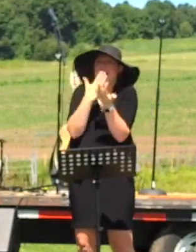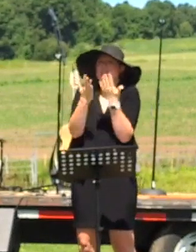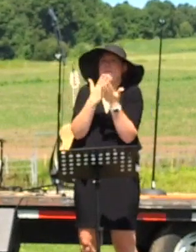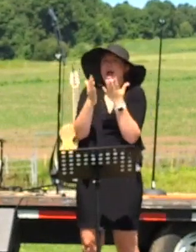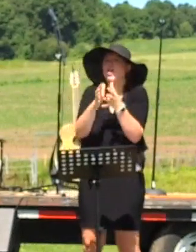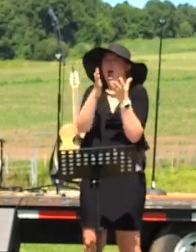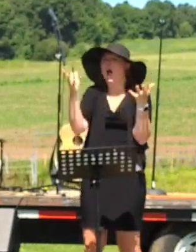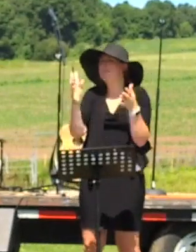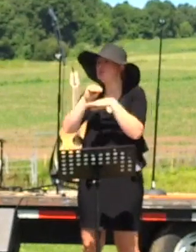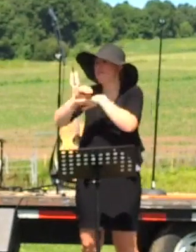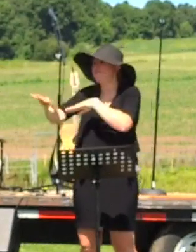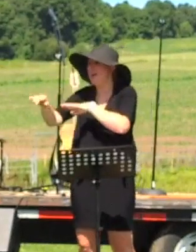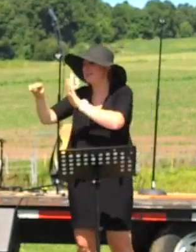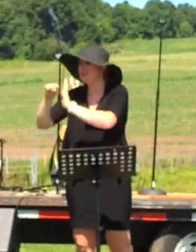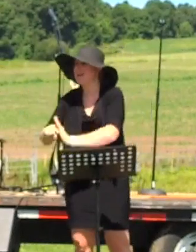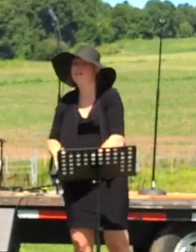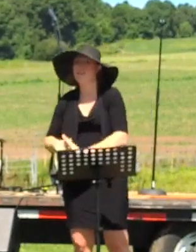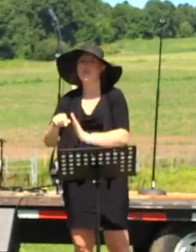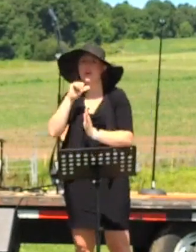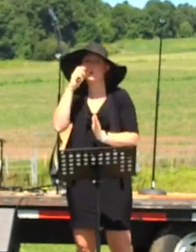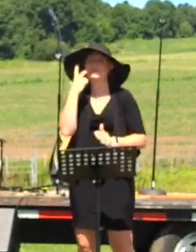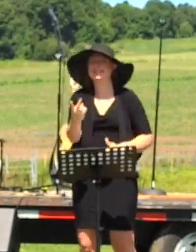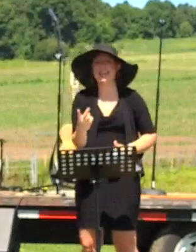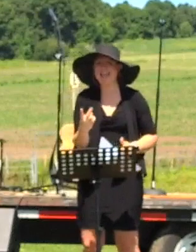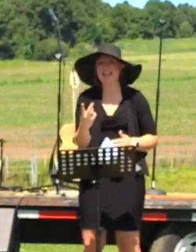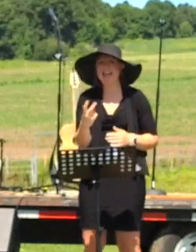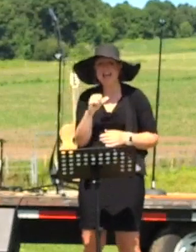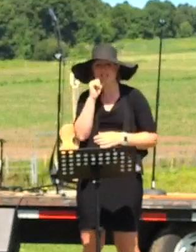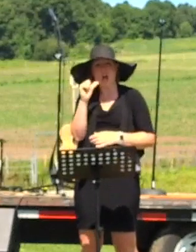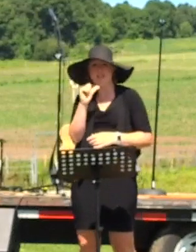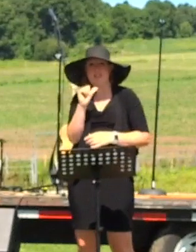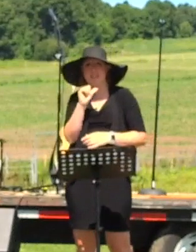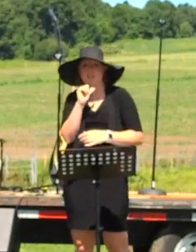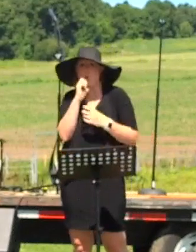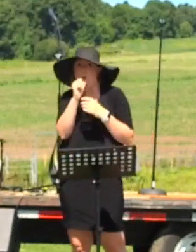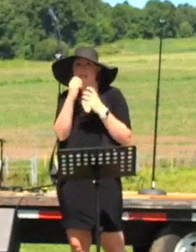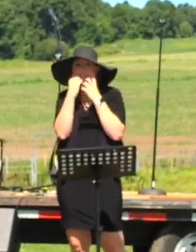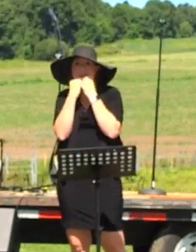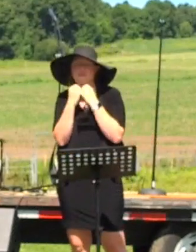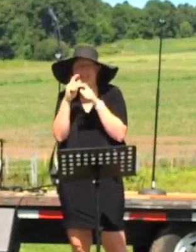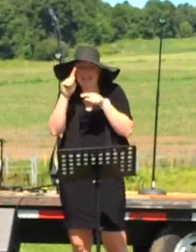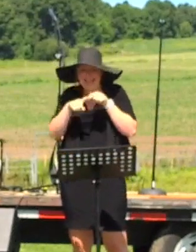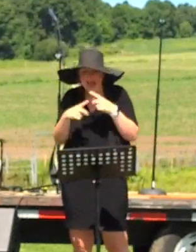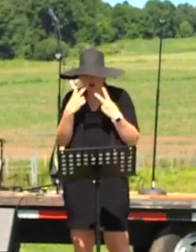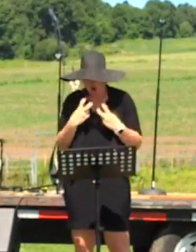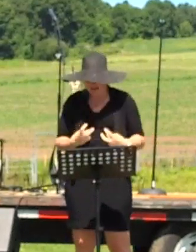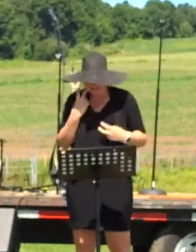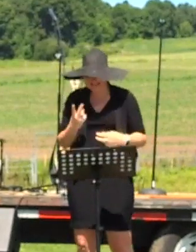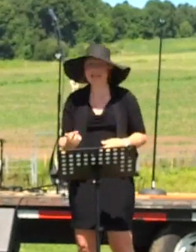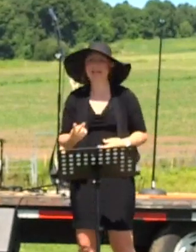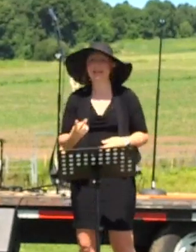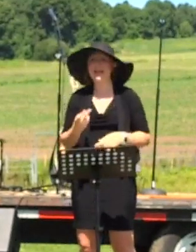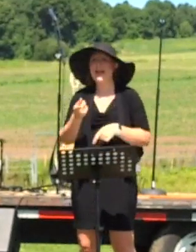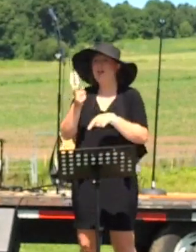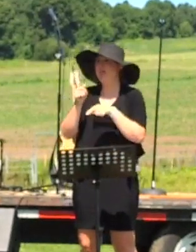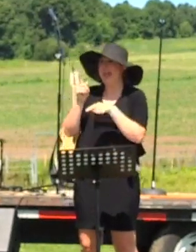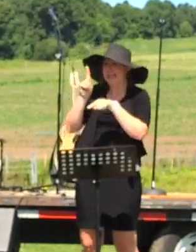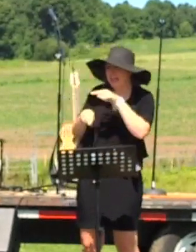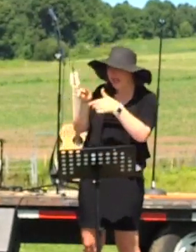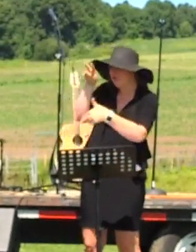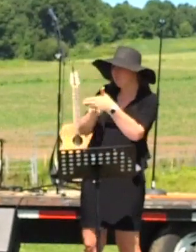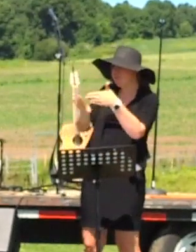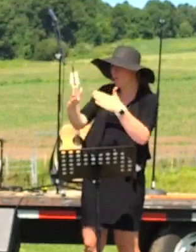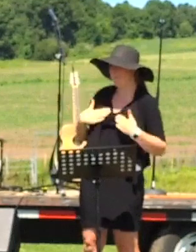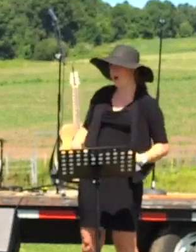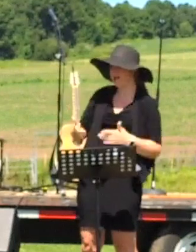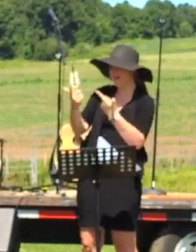others, they don't see it. It's not that they don't care. They just don't even see it. They're not going to read your body language. I'm